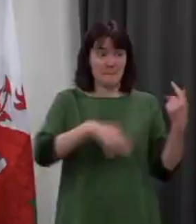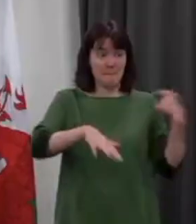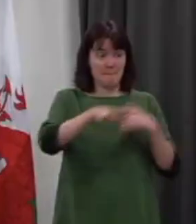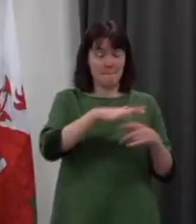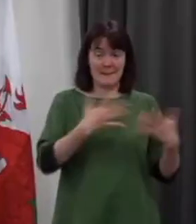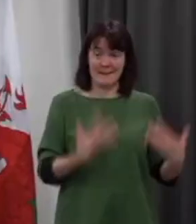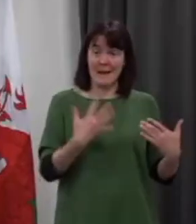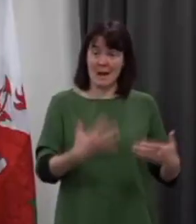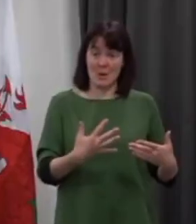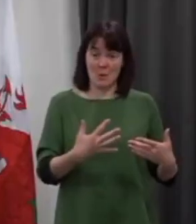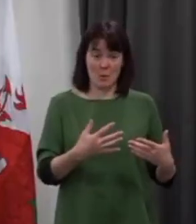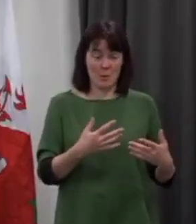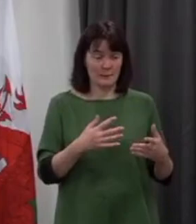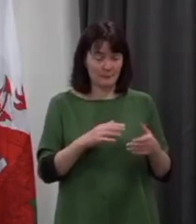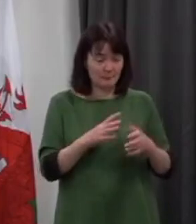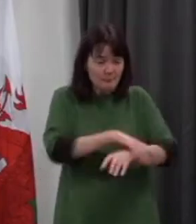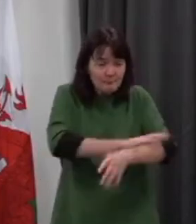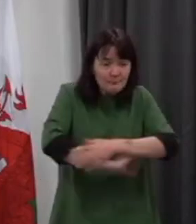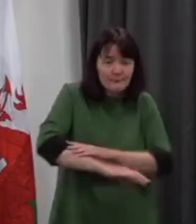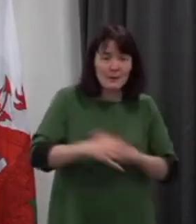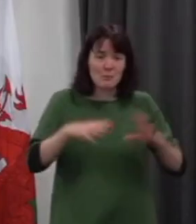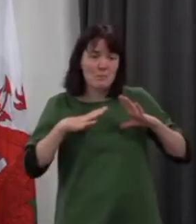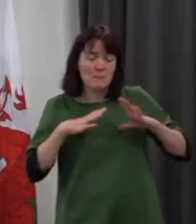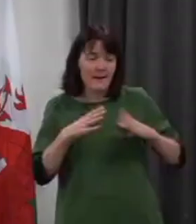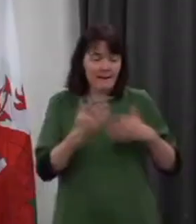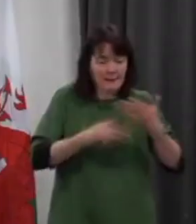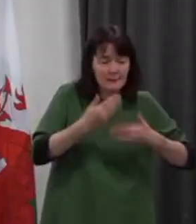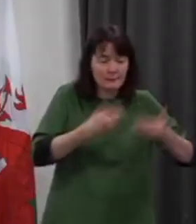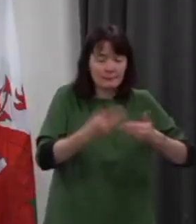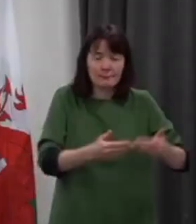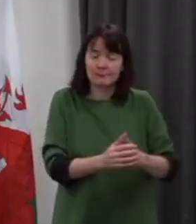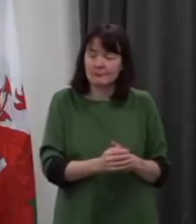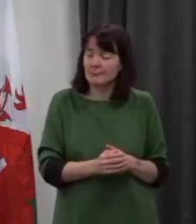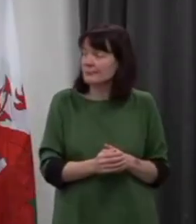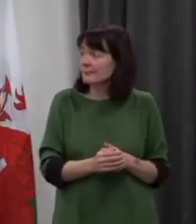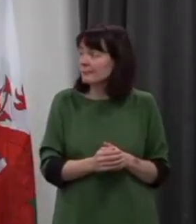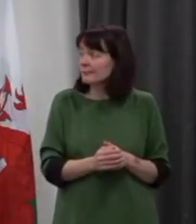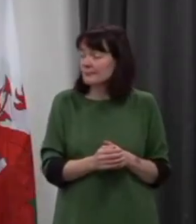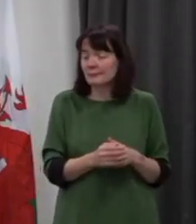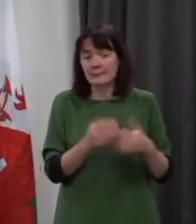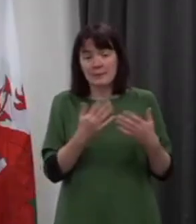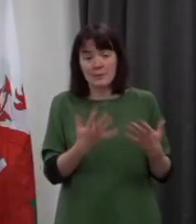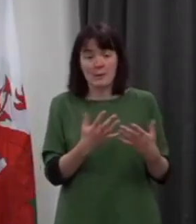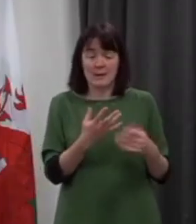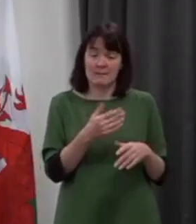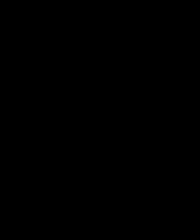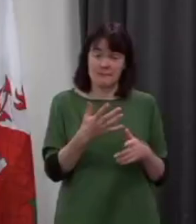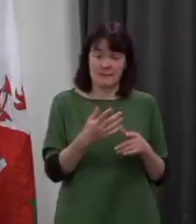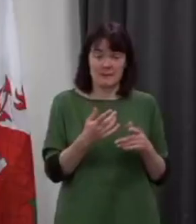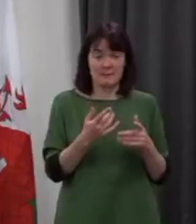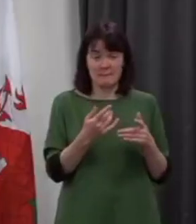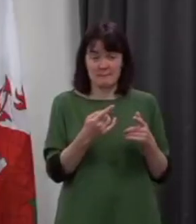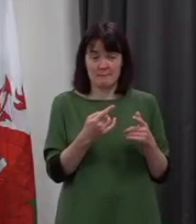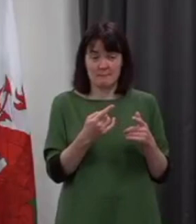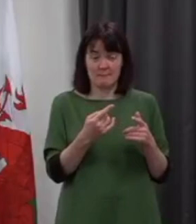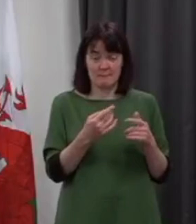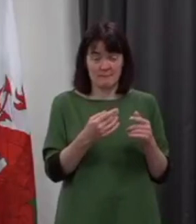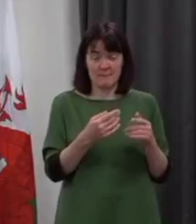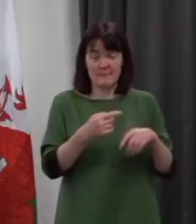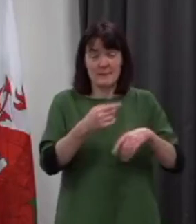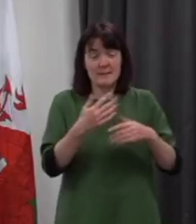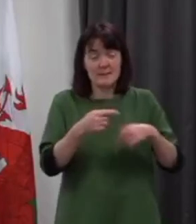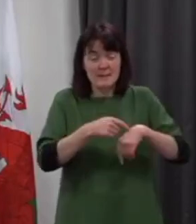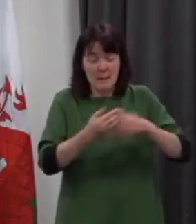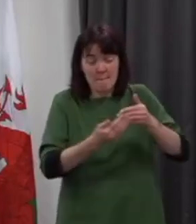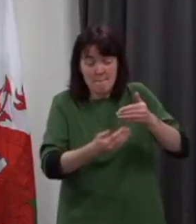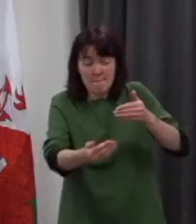every single day coming into our system. I know we've got a number of difficult weeks ahead of us. As I say, when